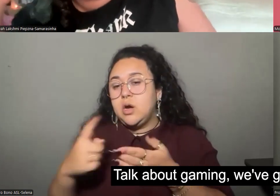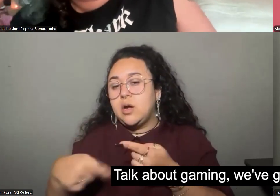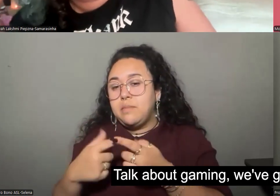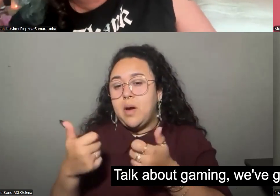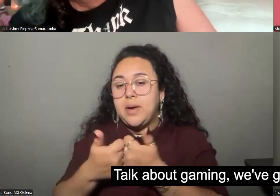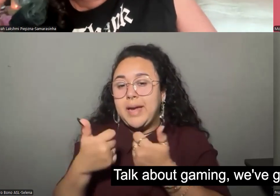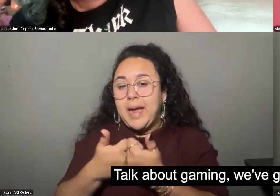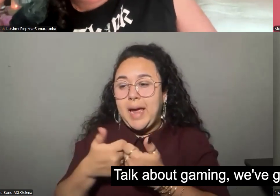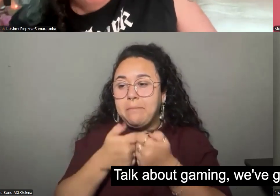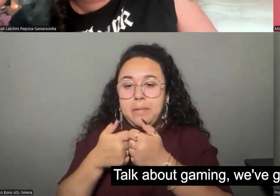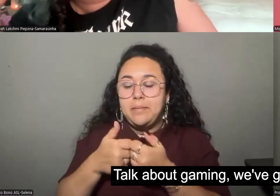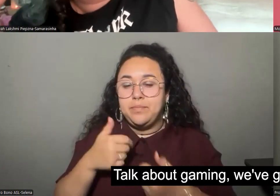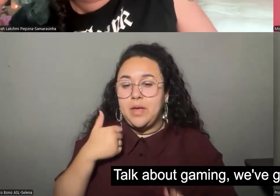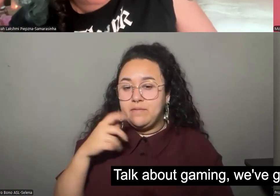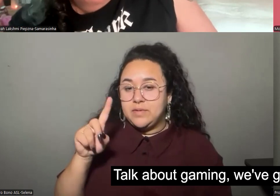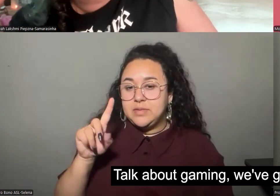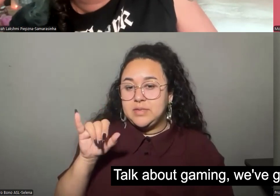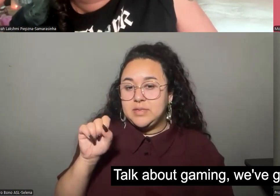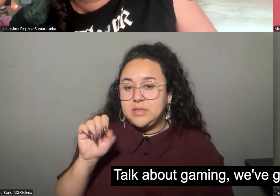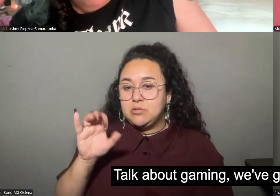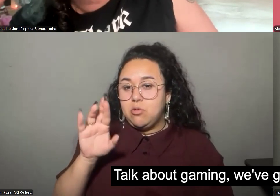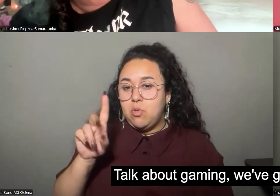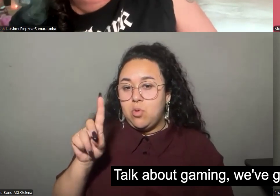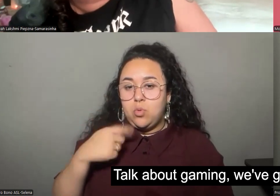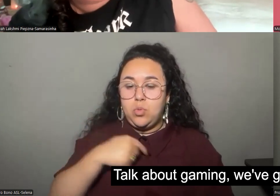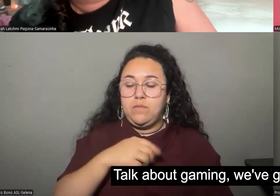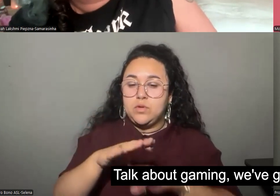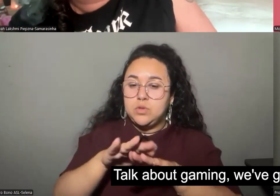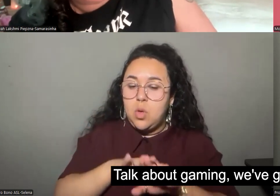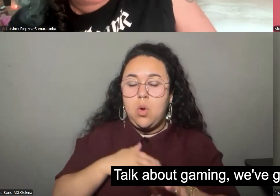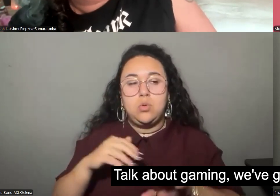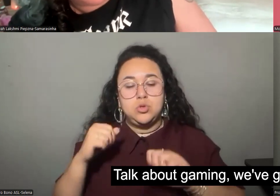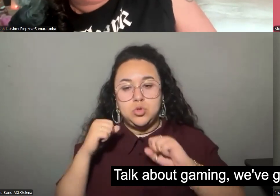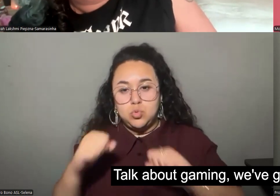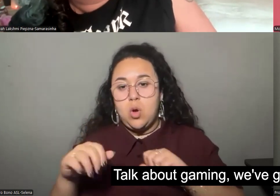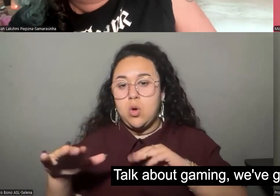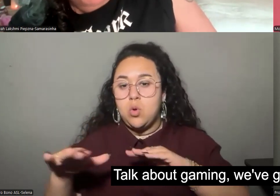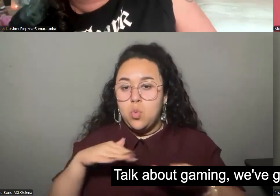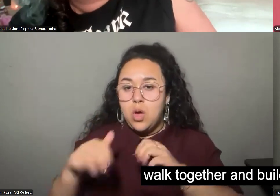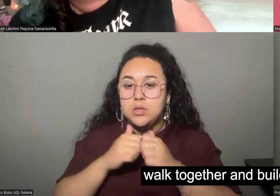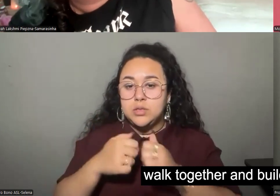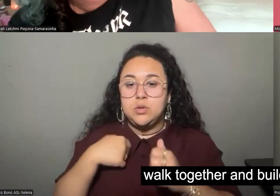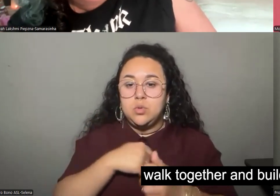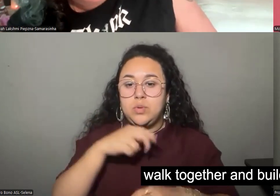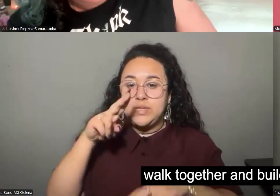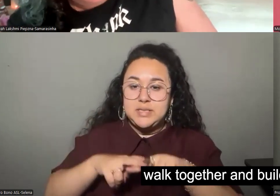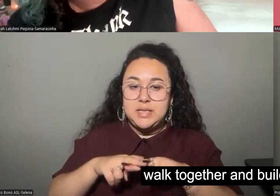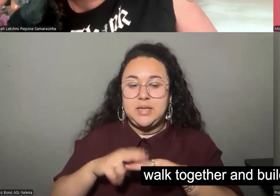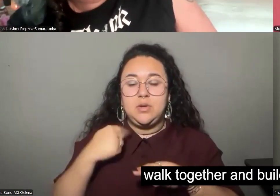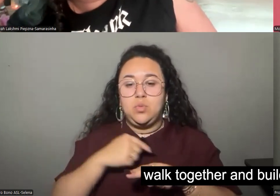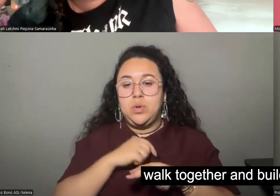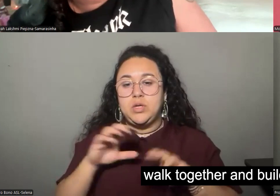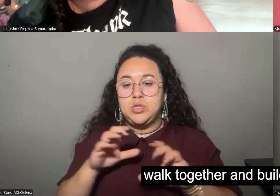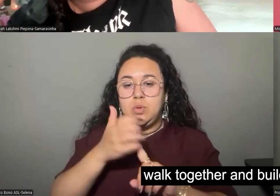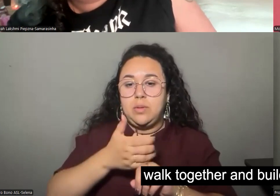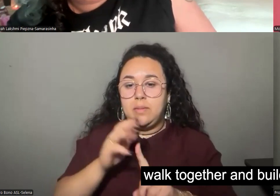Discord, or we go for a slow, strong walk together and we sit and we do masking and you